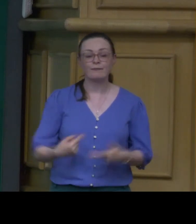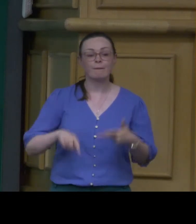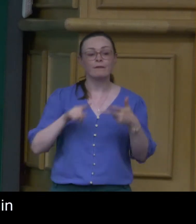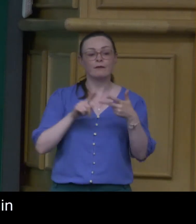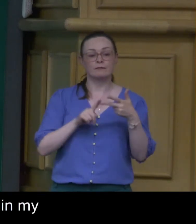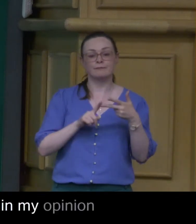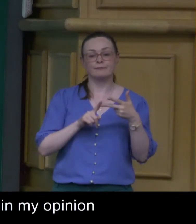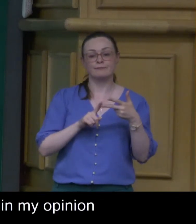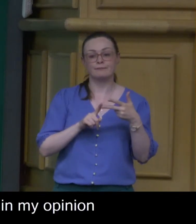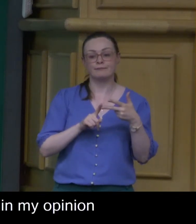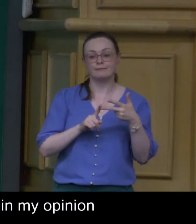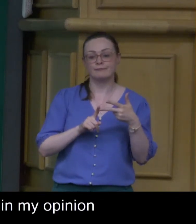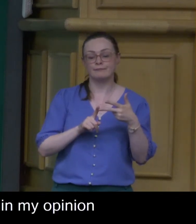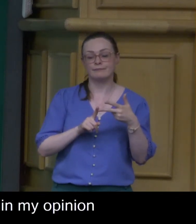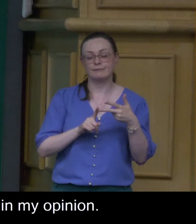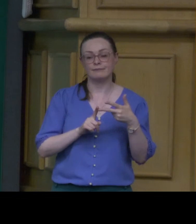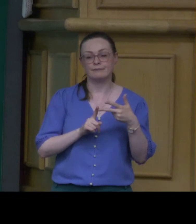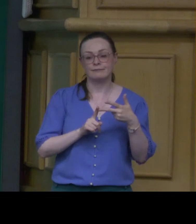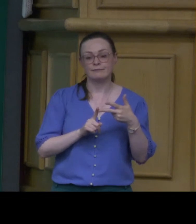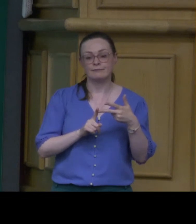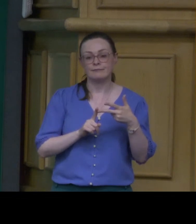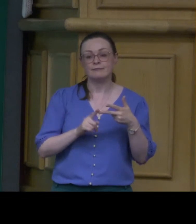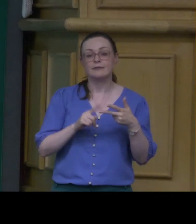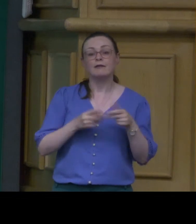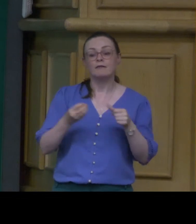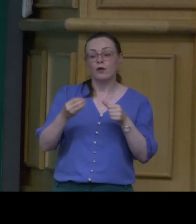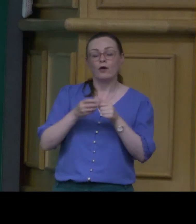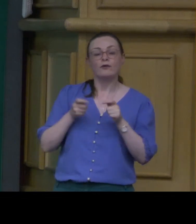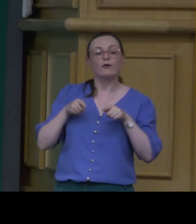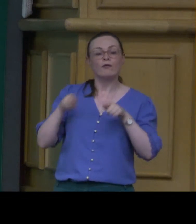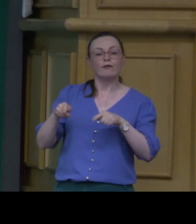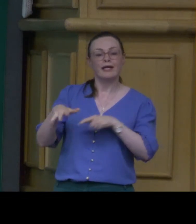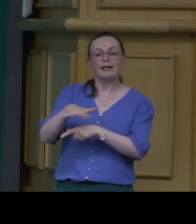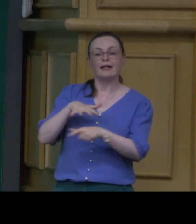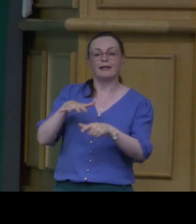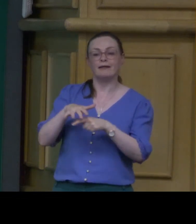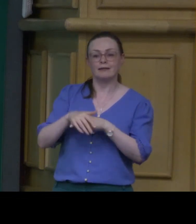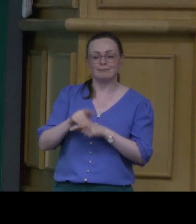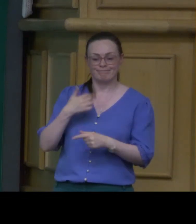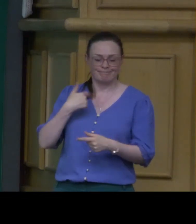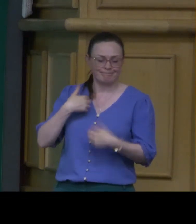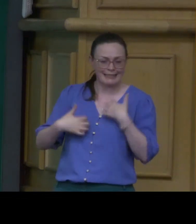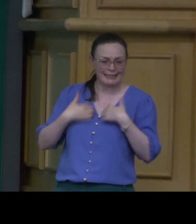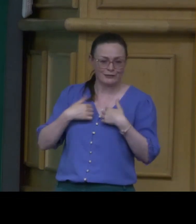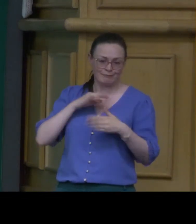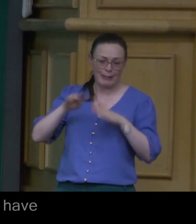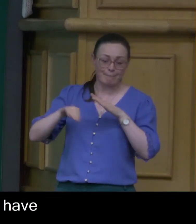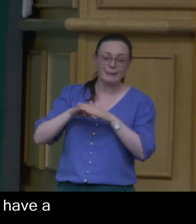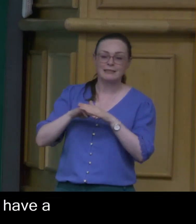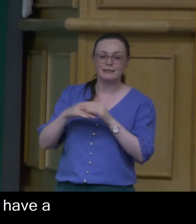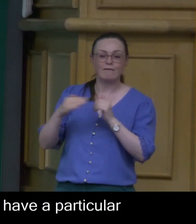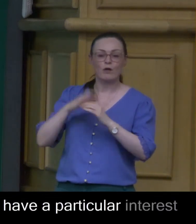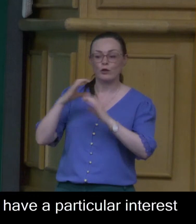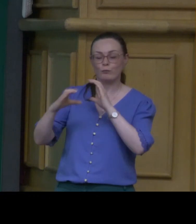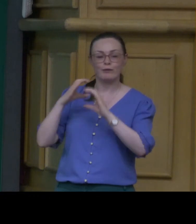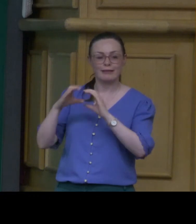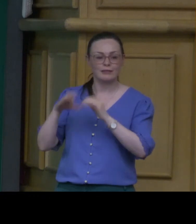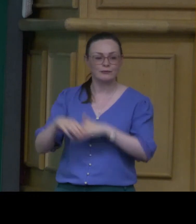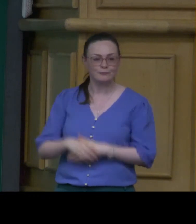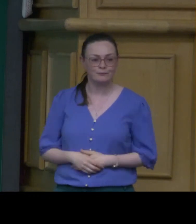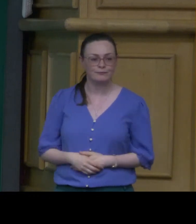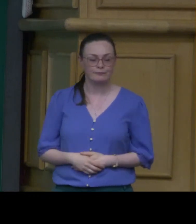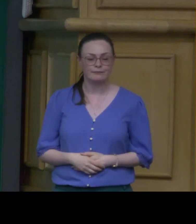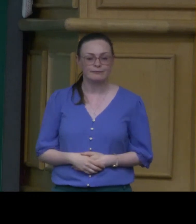Thirdly, in these other threat areas where I have particular interest as Minister for